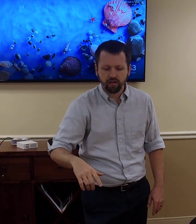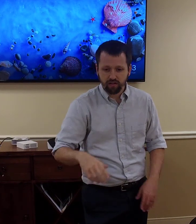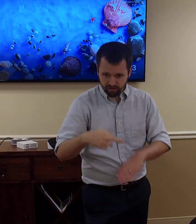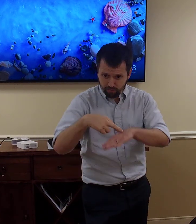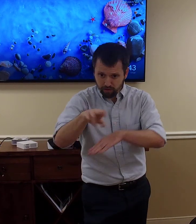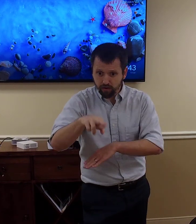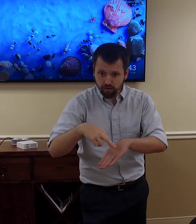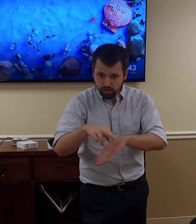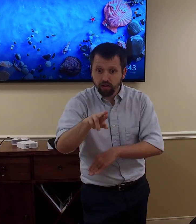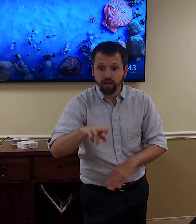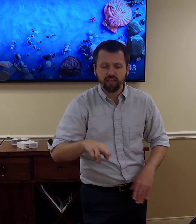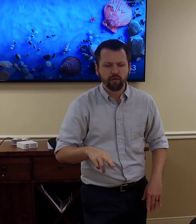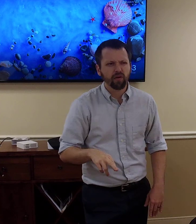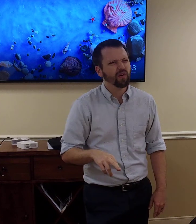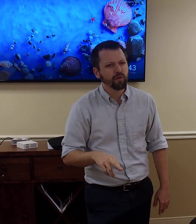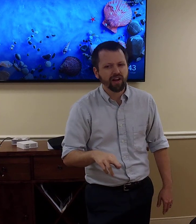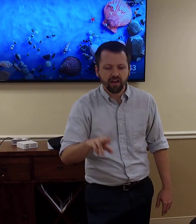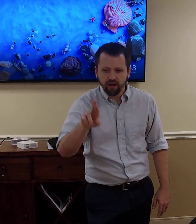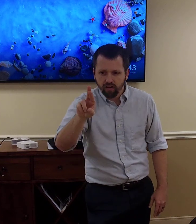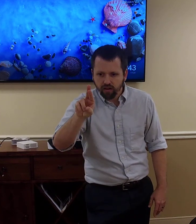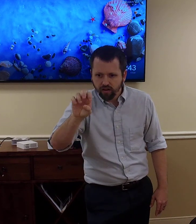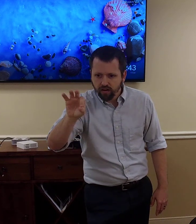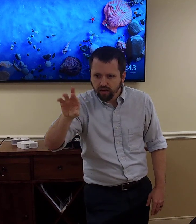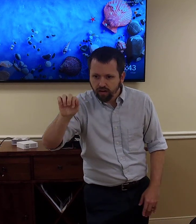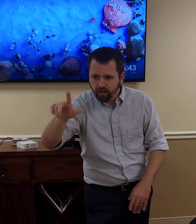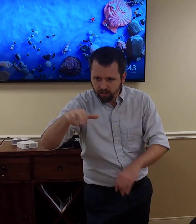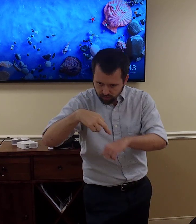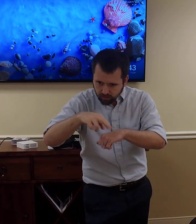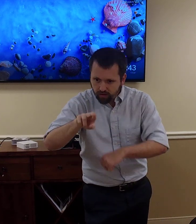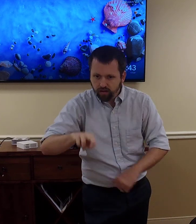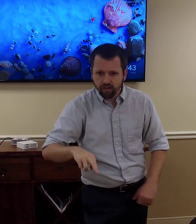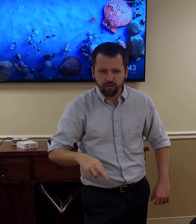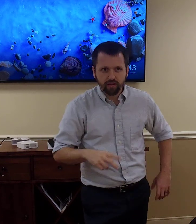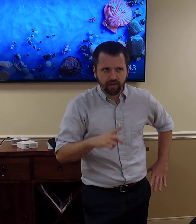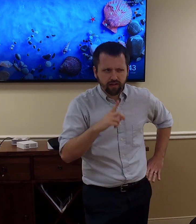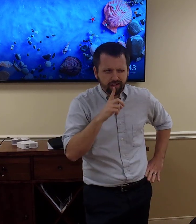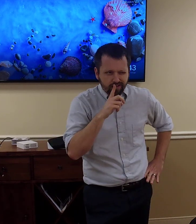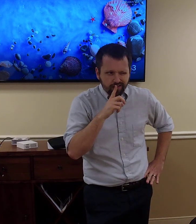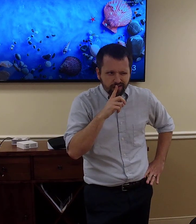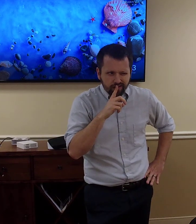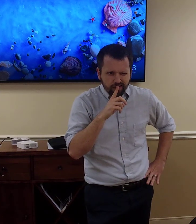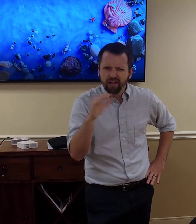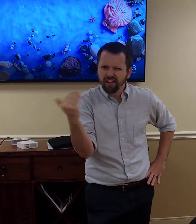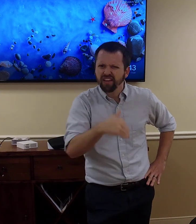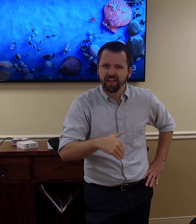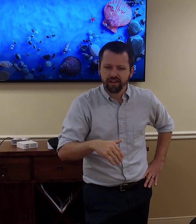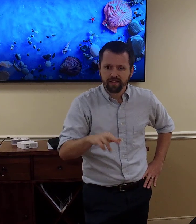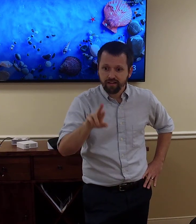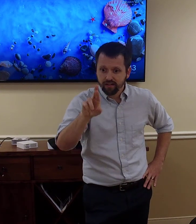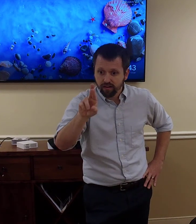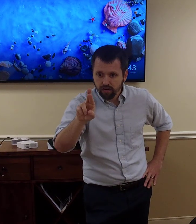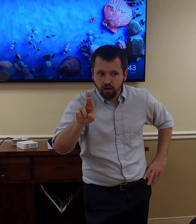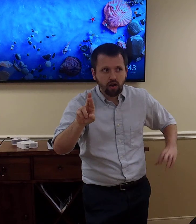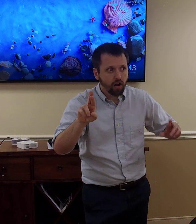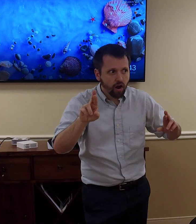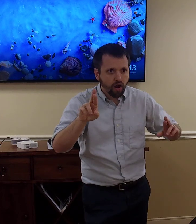and I went, and they went, wait, what? They were like, again.